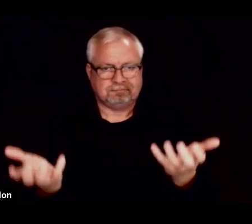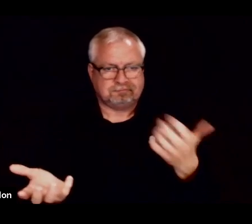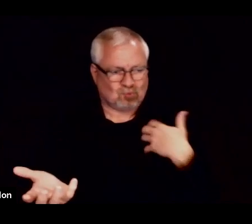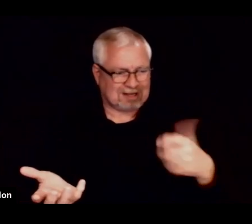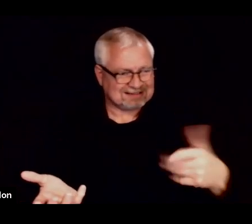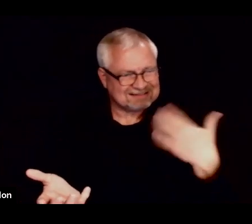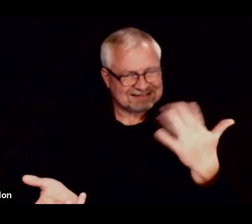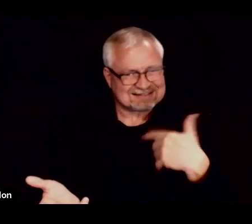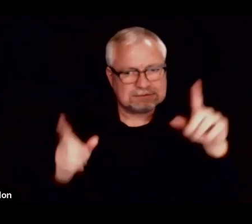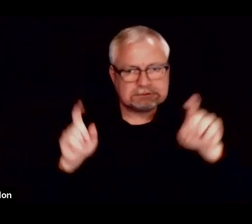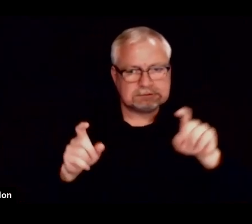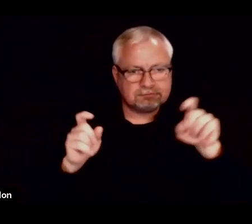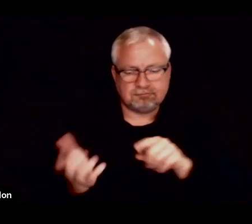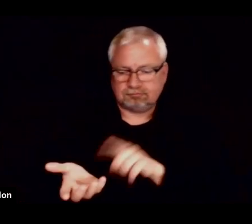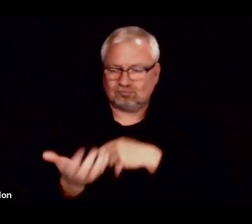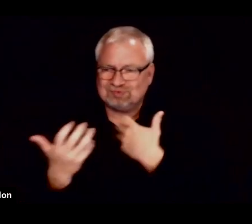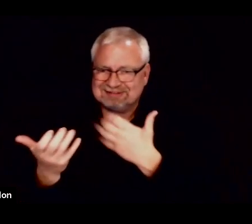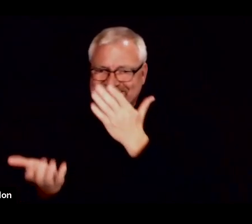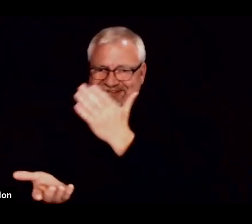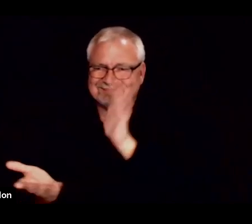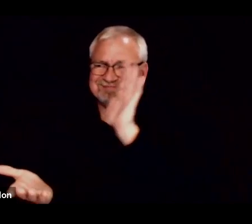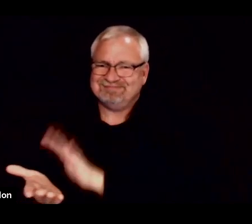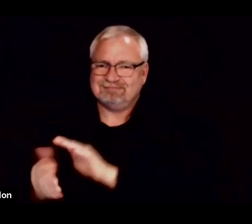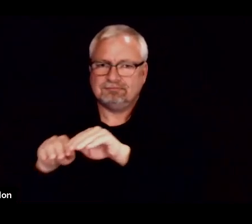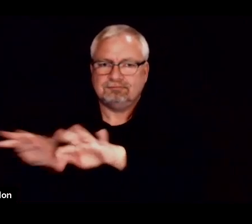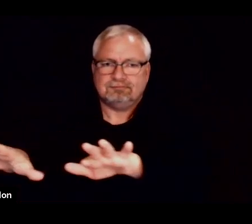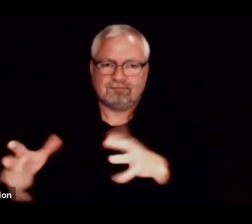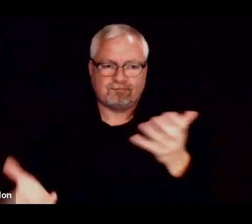No, I think you covered it well. Thank you, Chris.